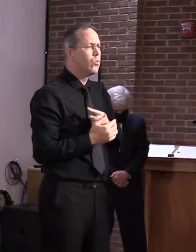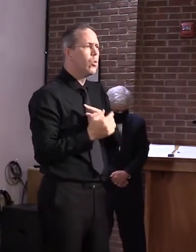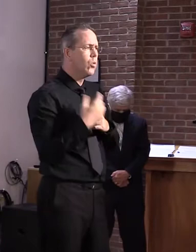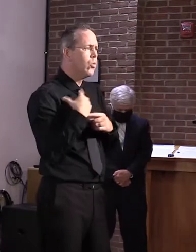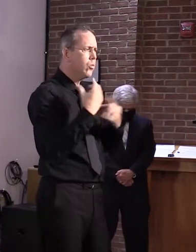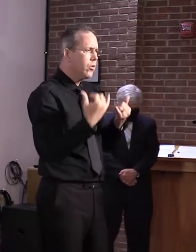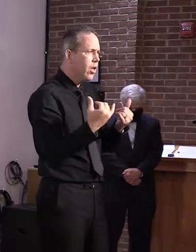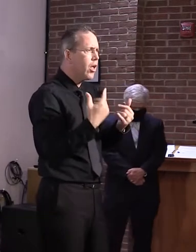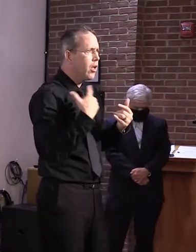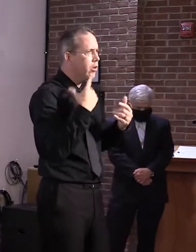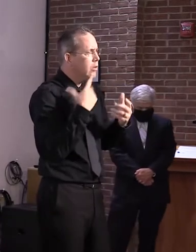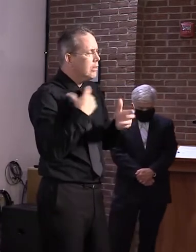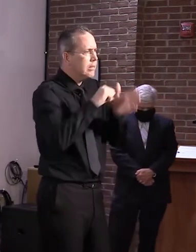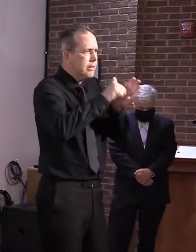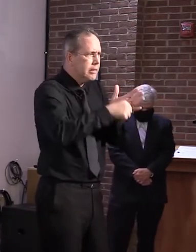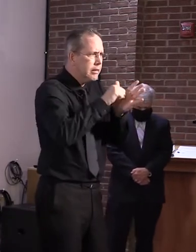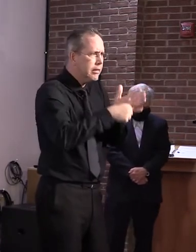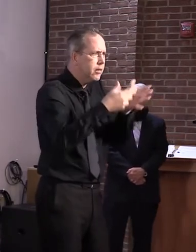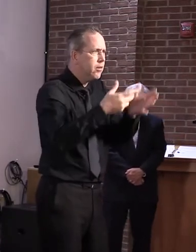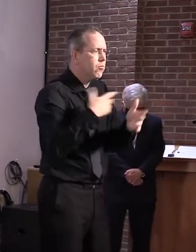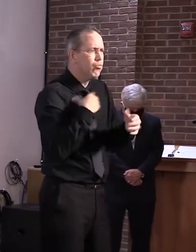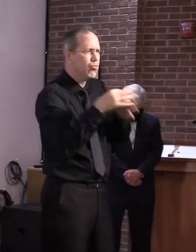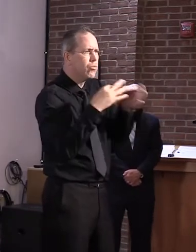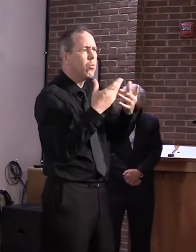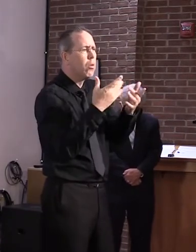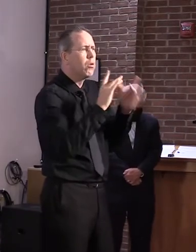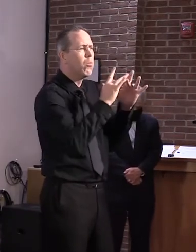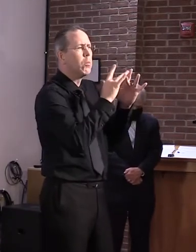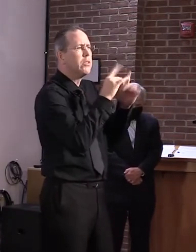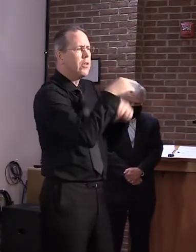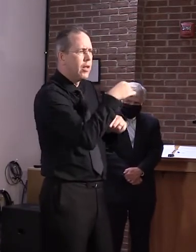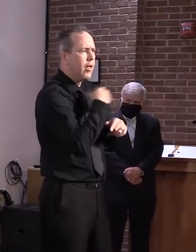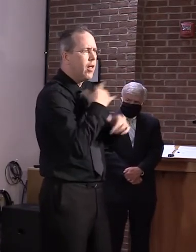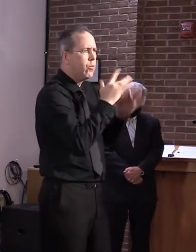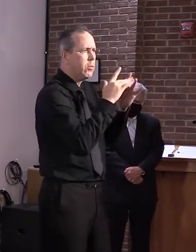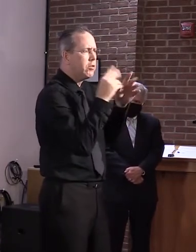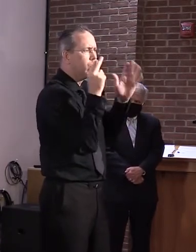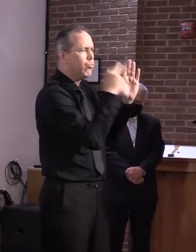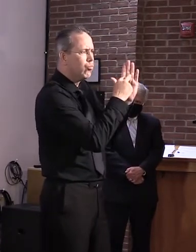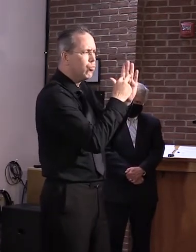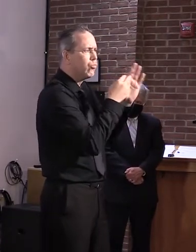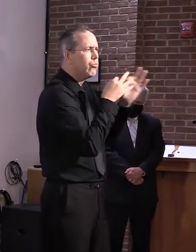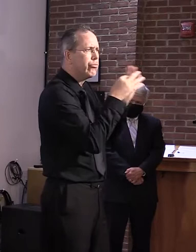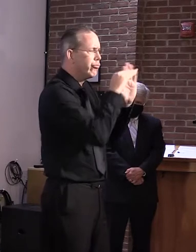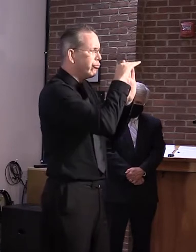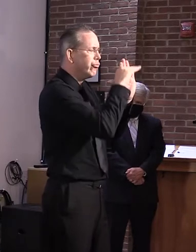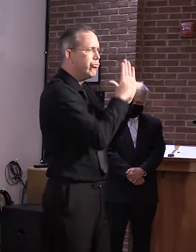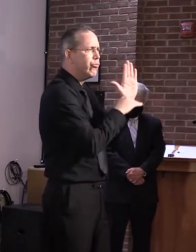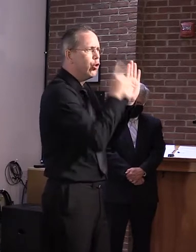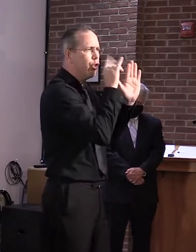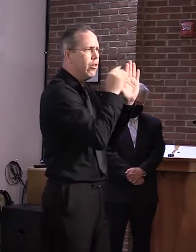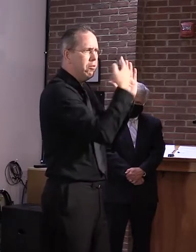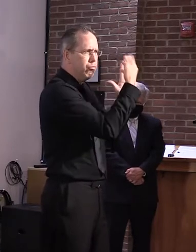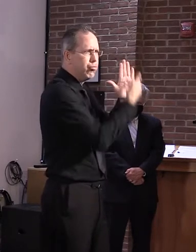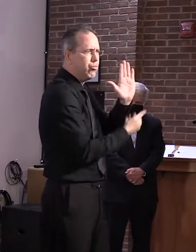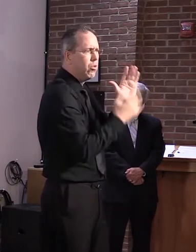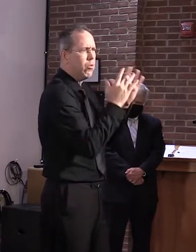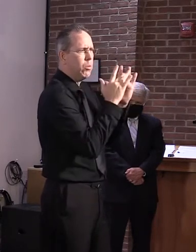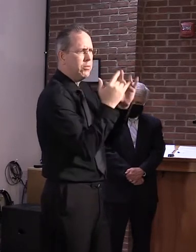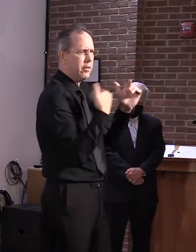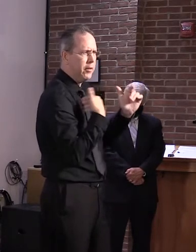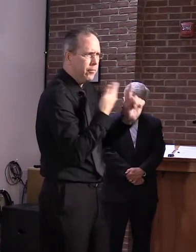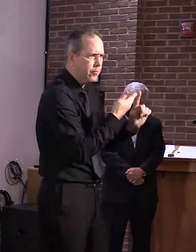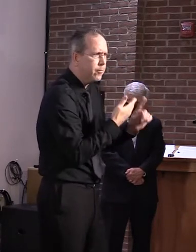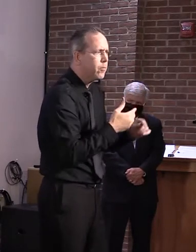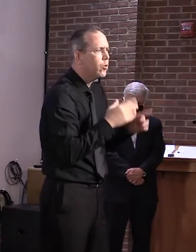the Agency of Commerce's restart page entitled, and this is the title of the document that you want to read, Safe and